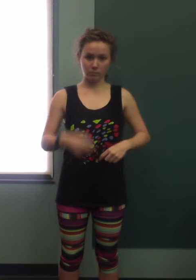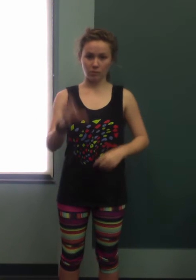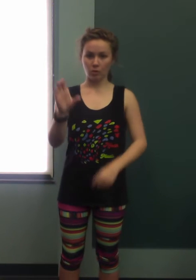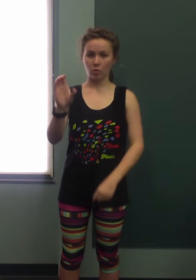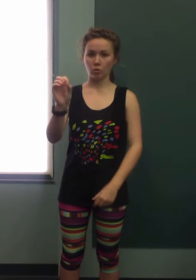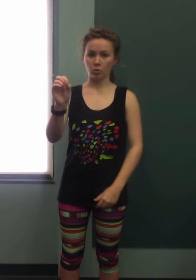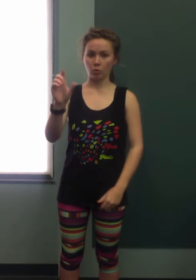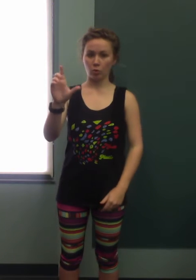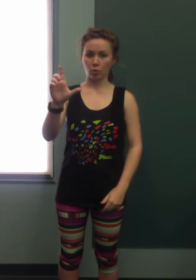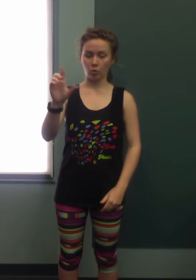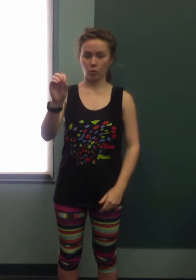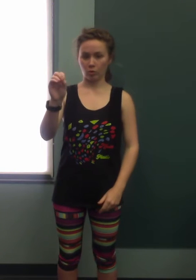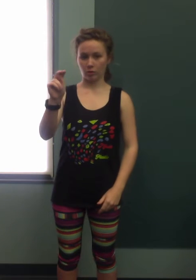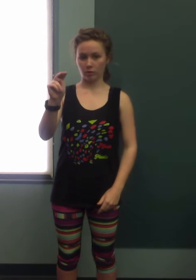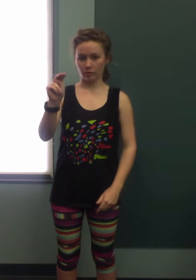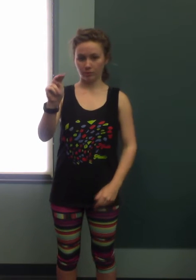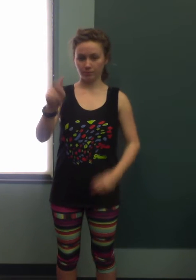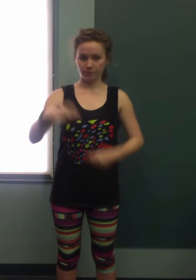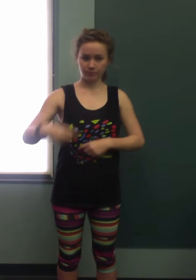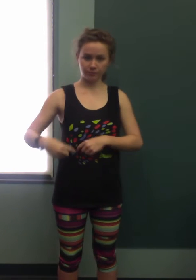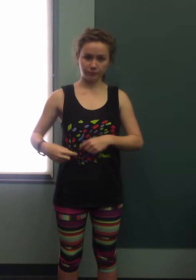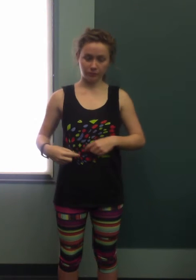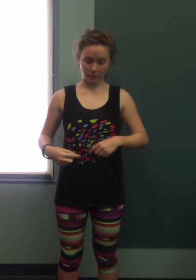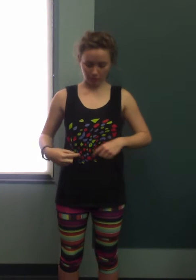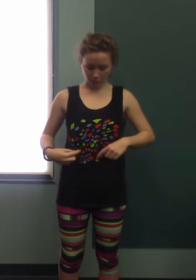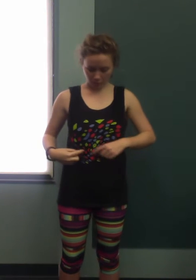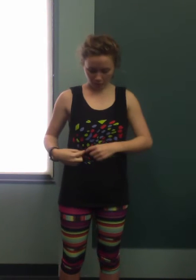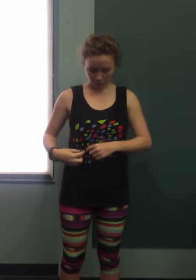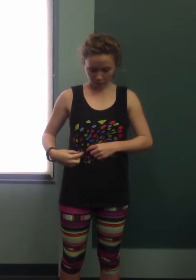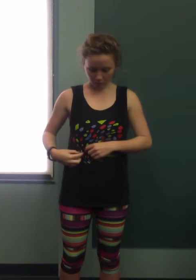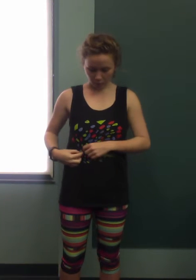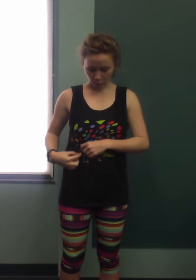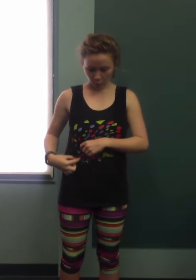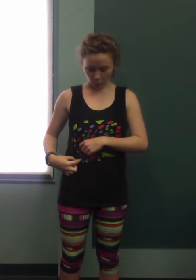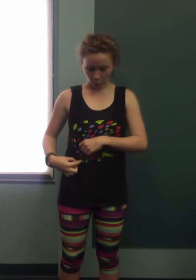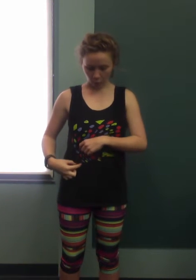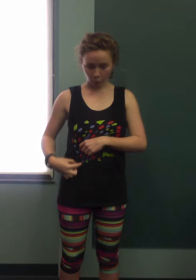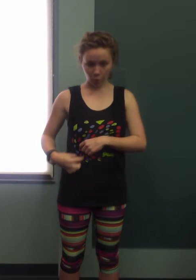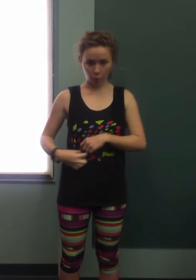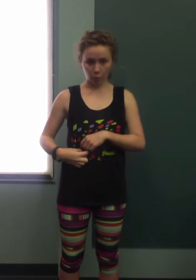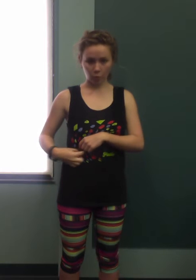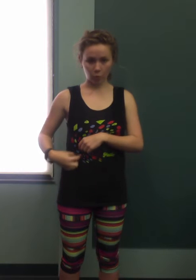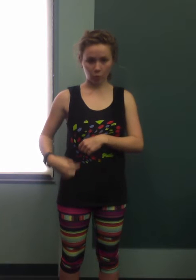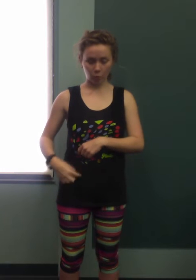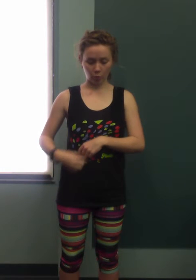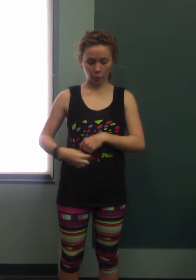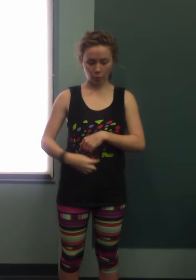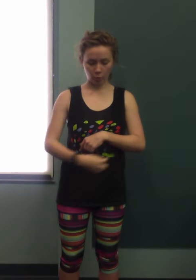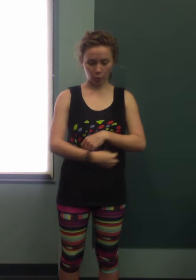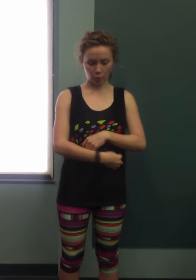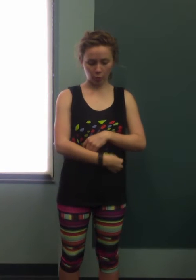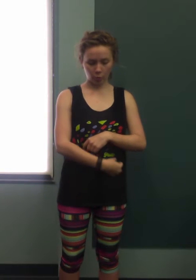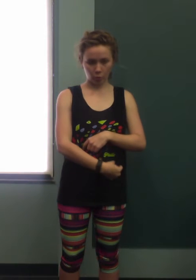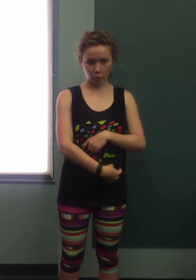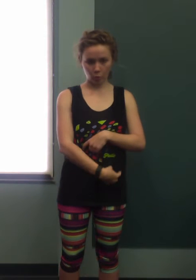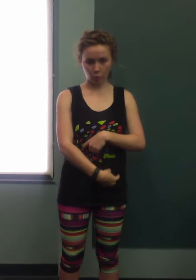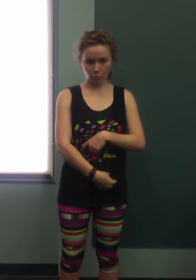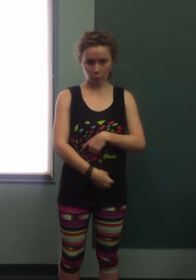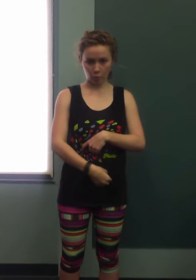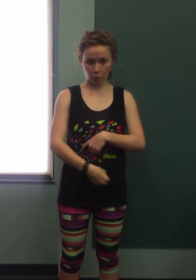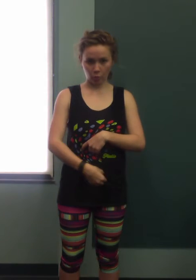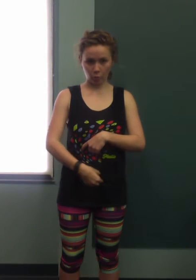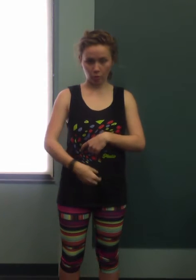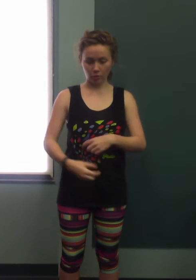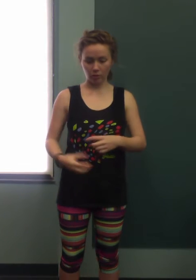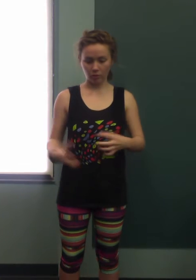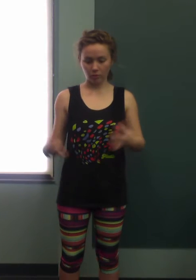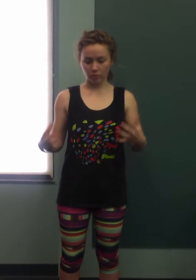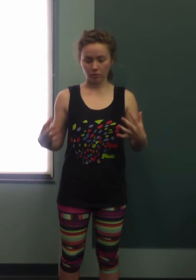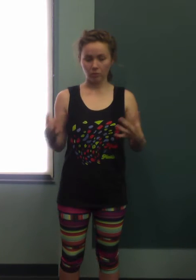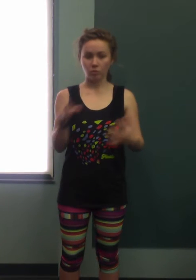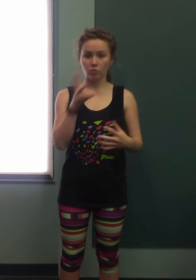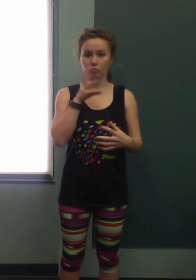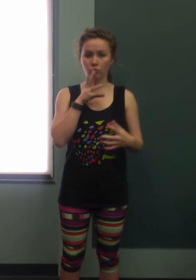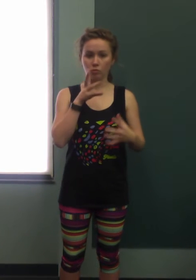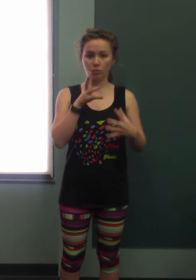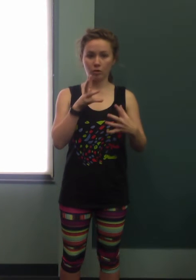But basically, as our waste moves through the colon or the large intestine, we're reclaiming water from our waste.